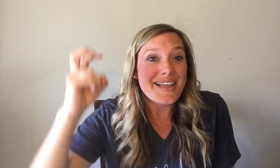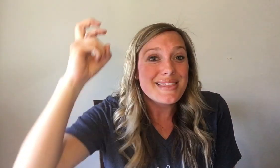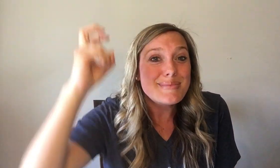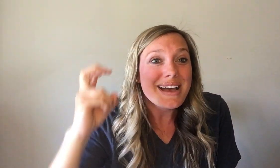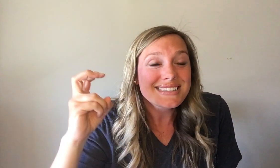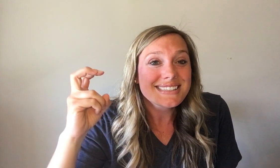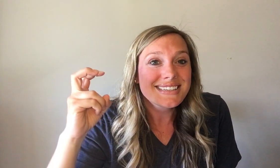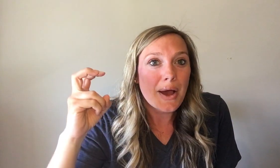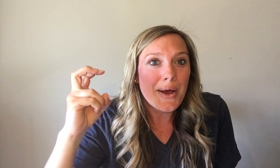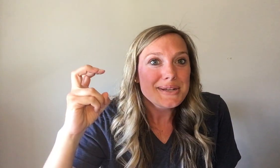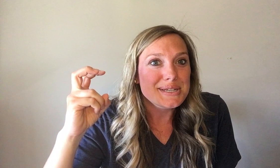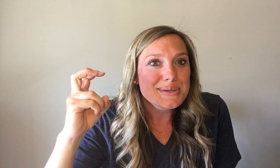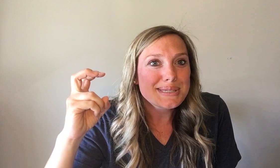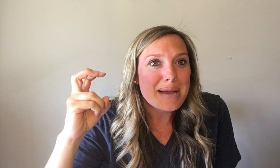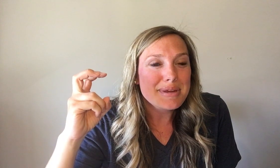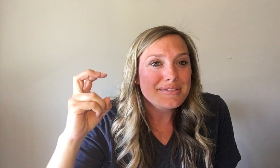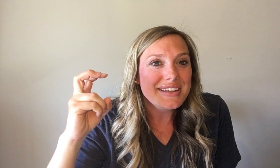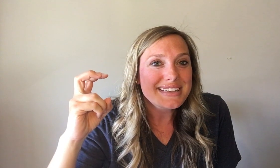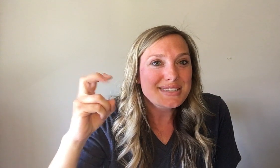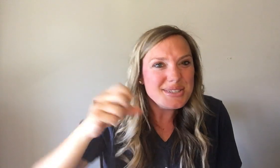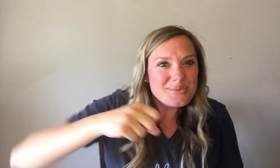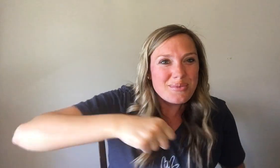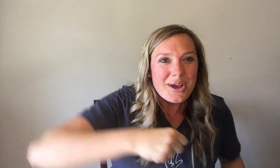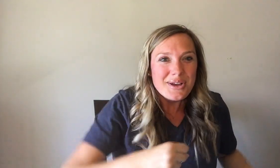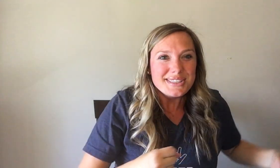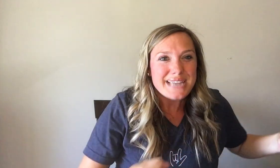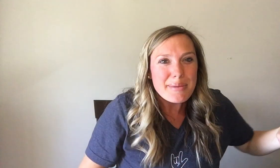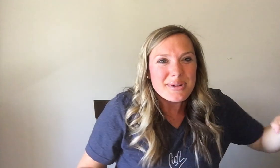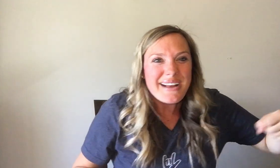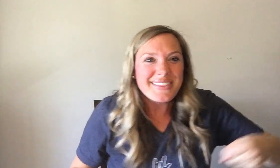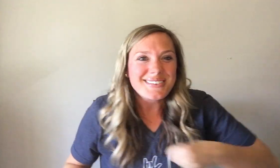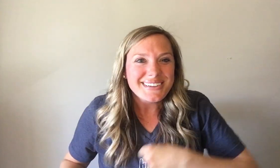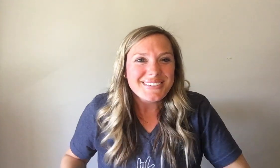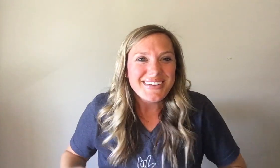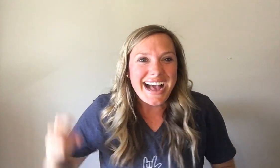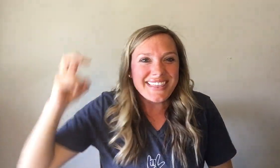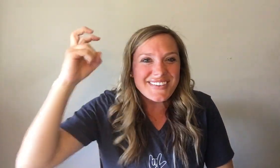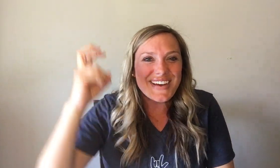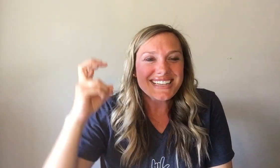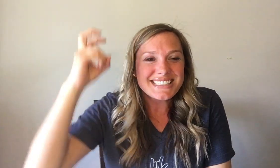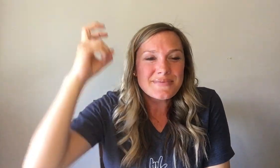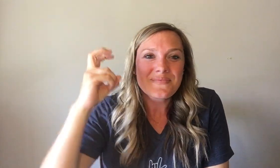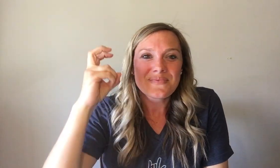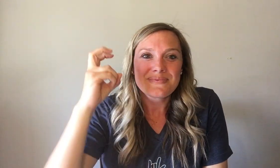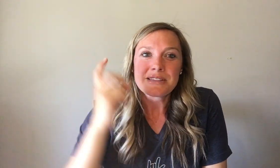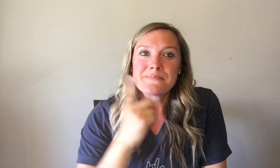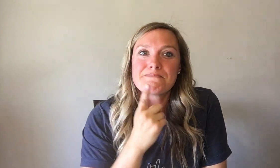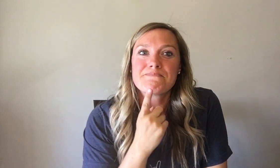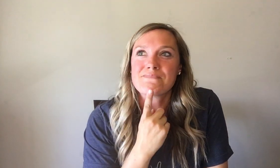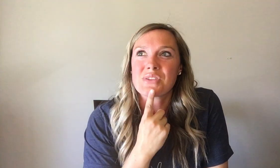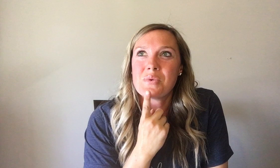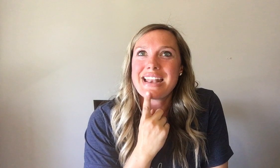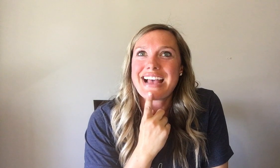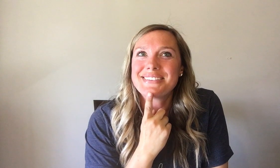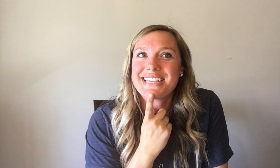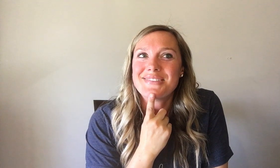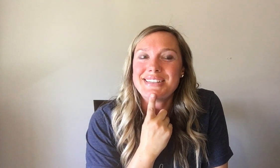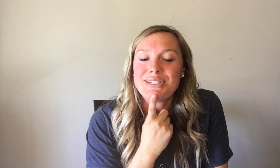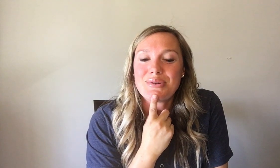the bus. Did you stomp your feet? Did you stomp around the room on the bus? What else can we do on